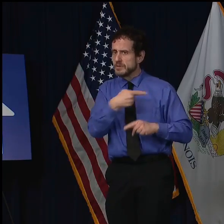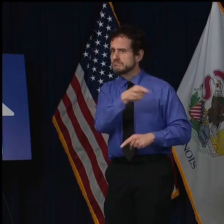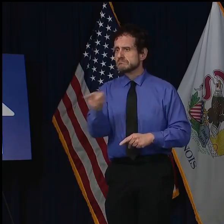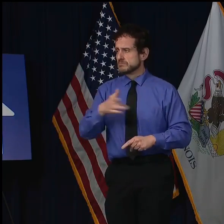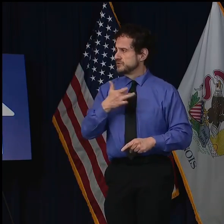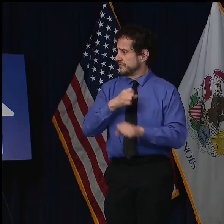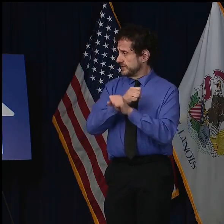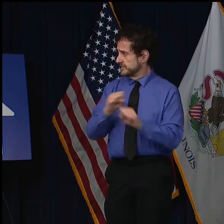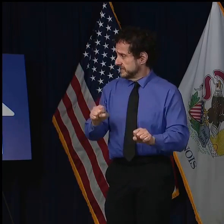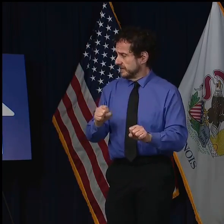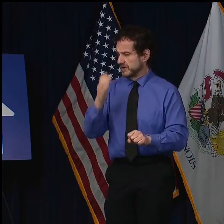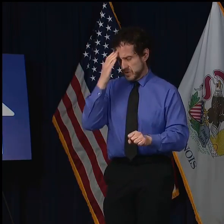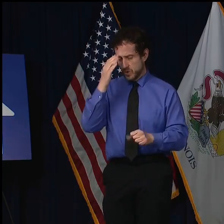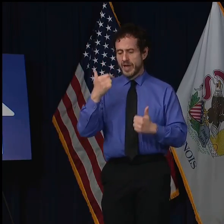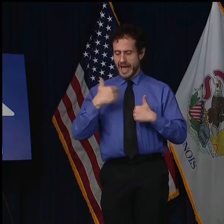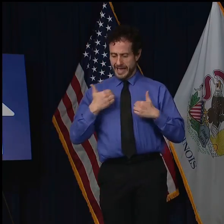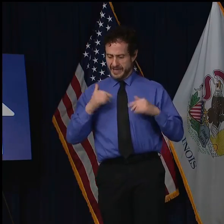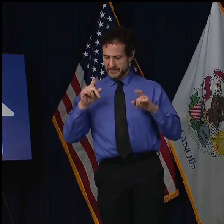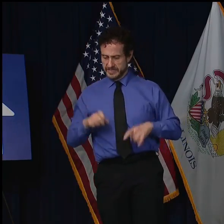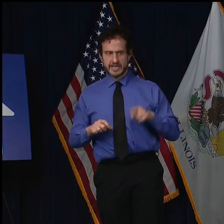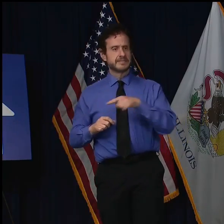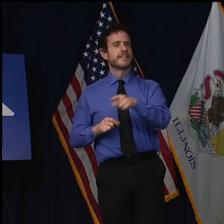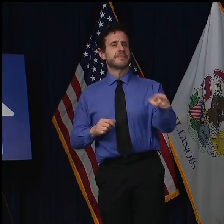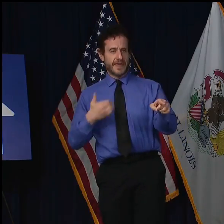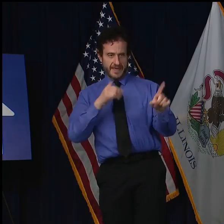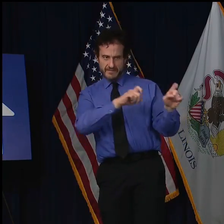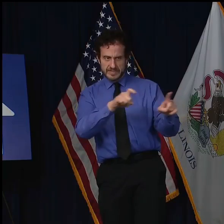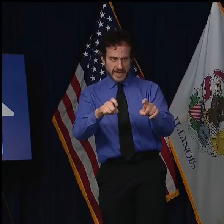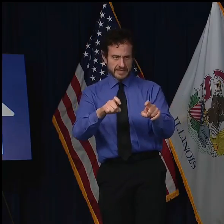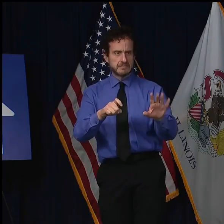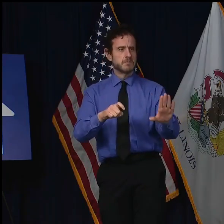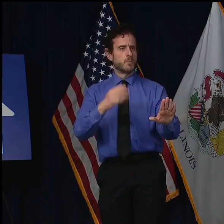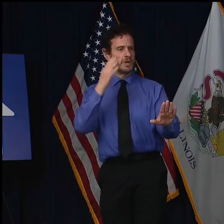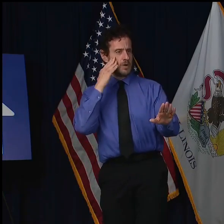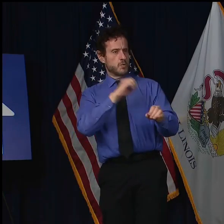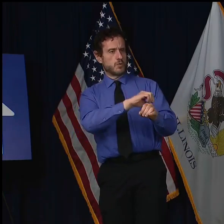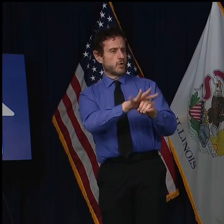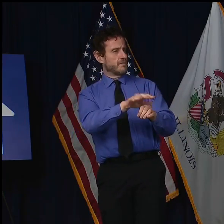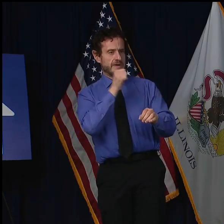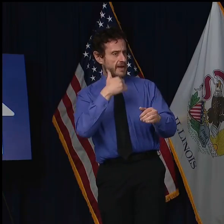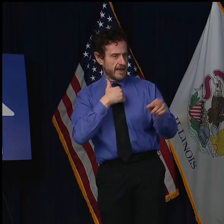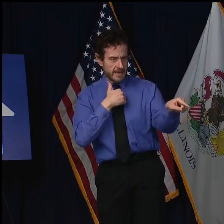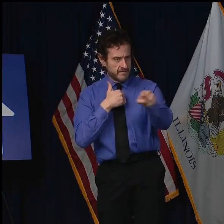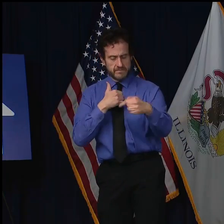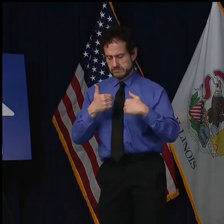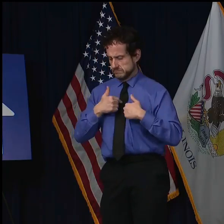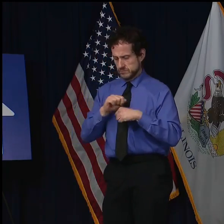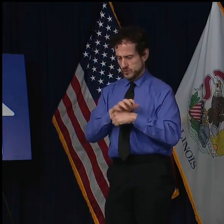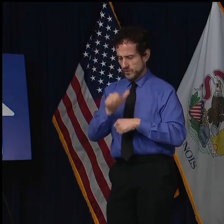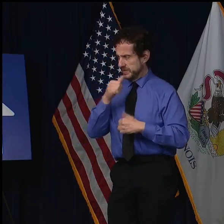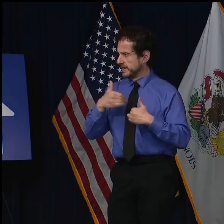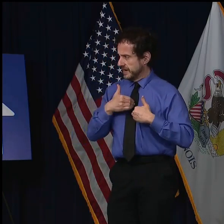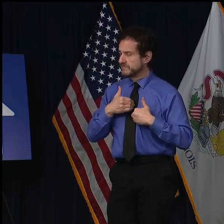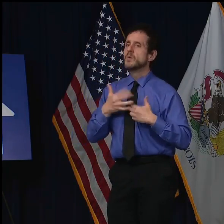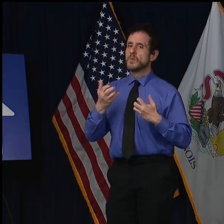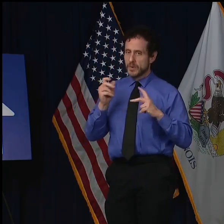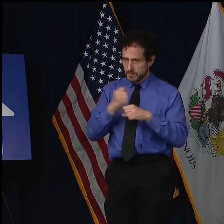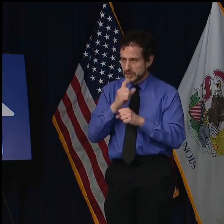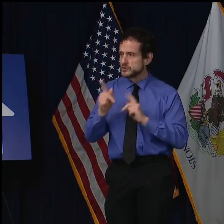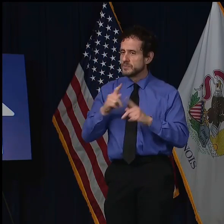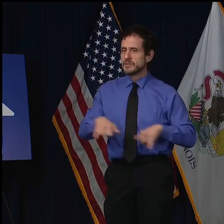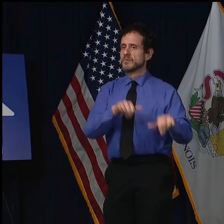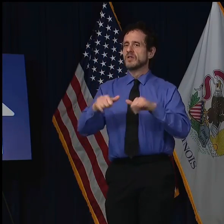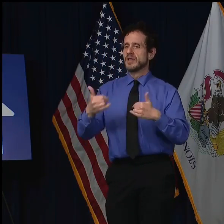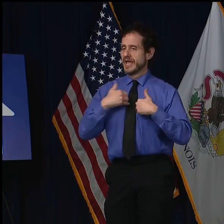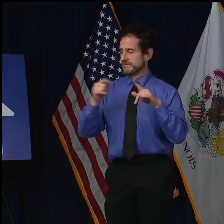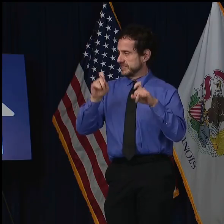have been tested around them, so that nobody is without an opportunity to get a test. Kelly